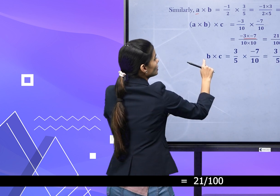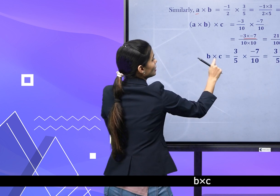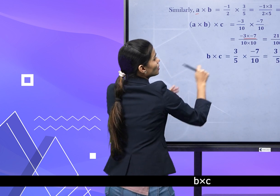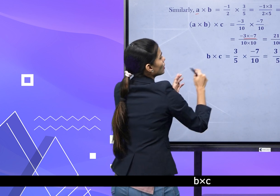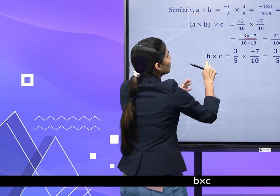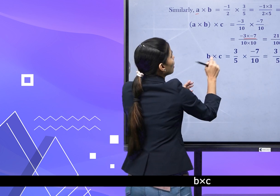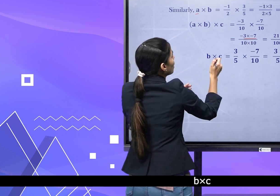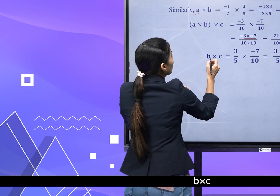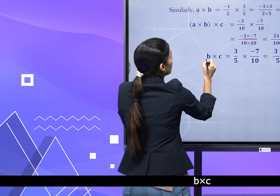B into C